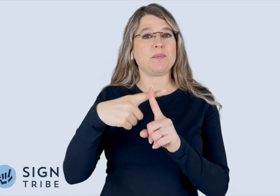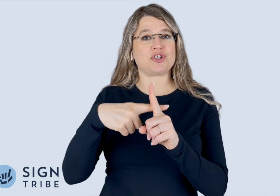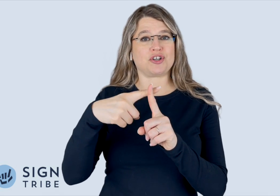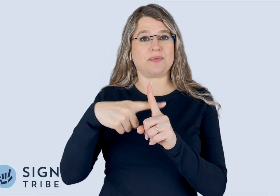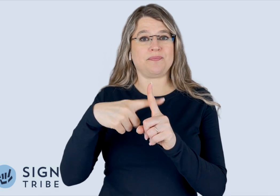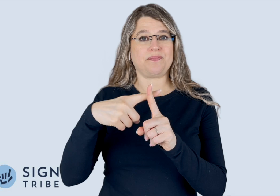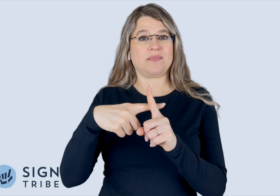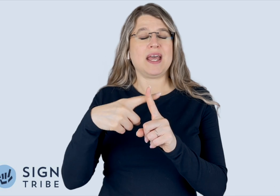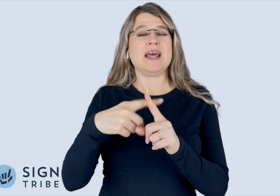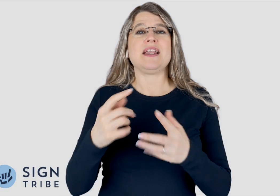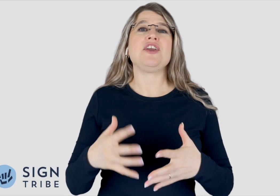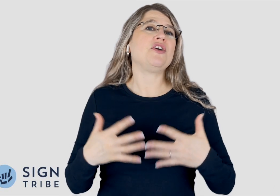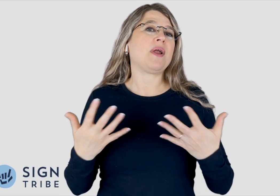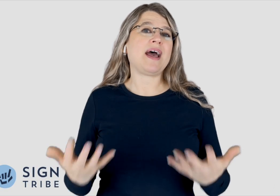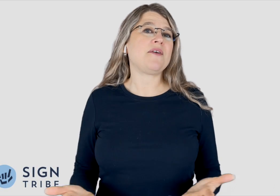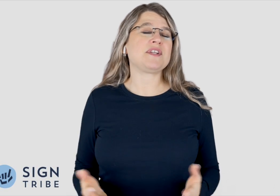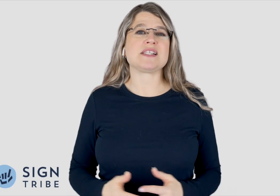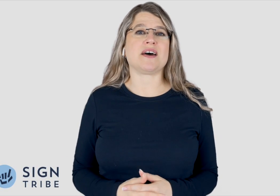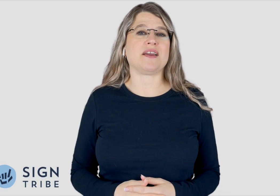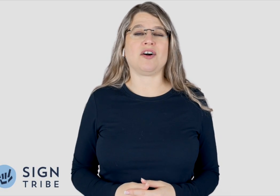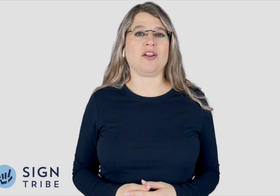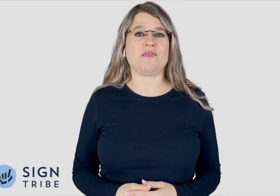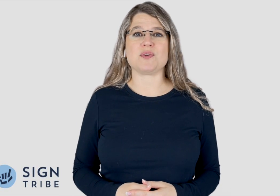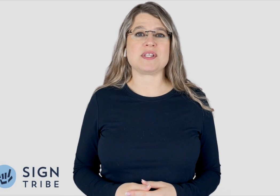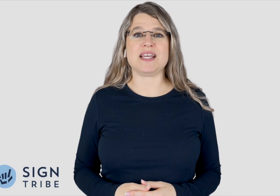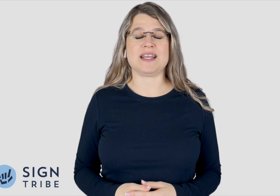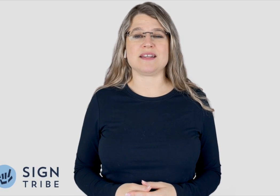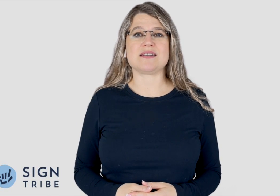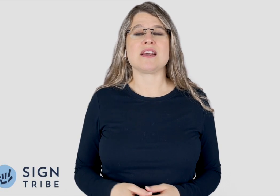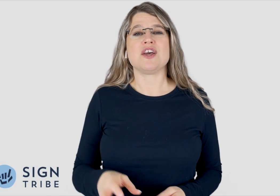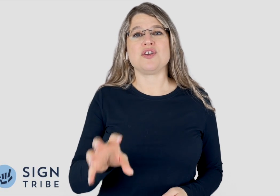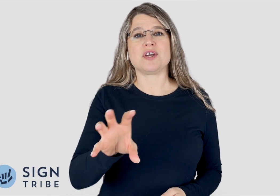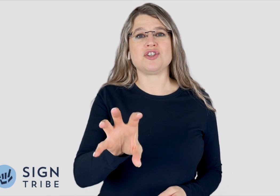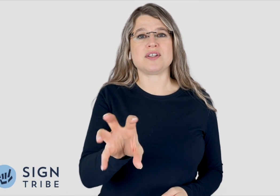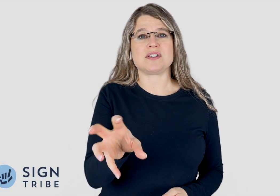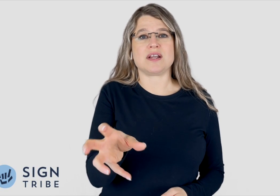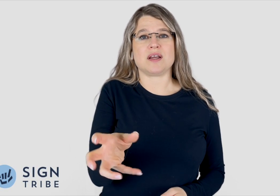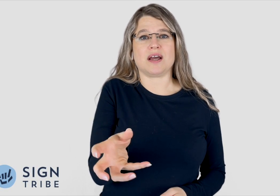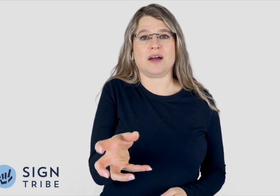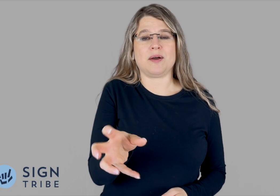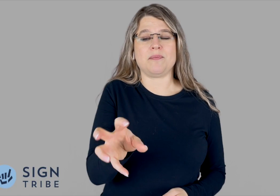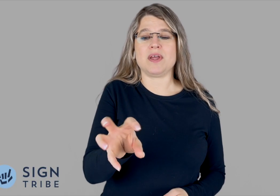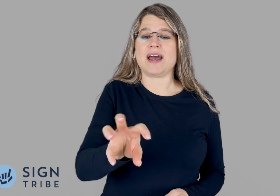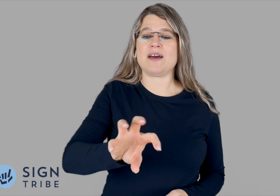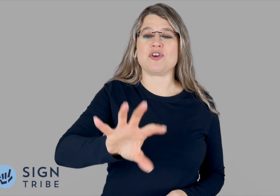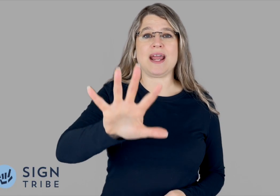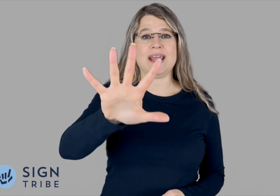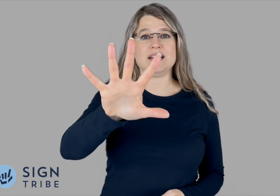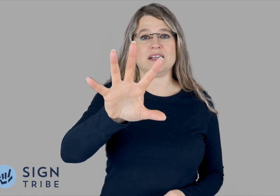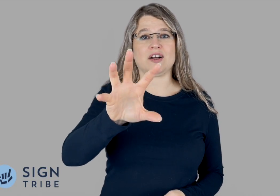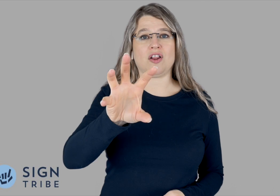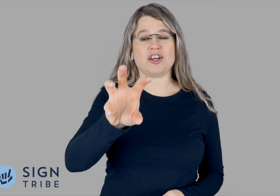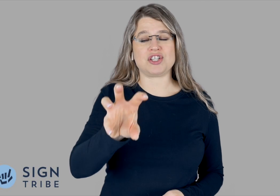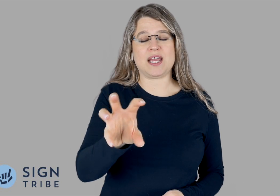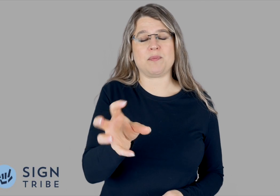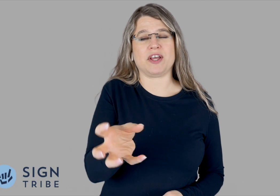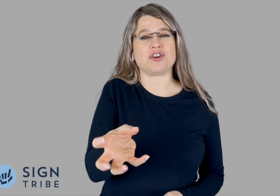temperature. Now you don't have to sign all of those things. You can just have your hand in a claw shape like you're